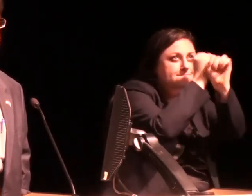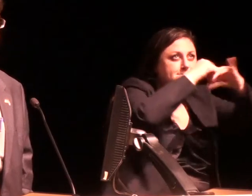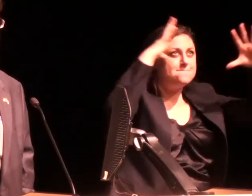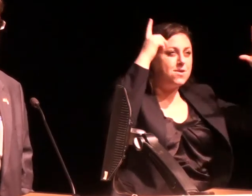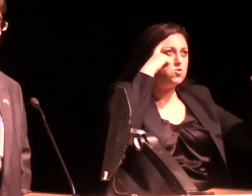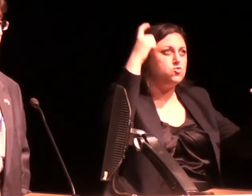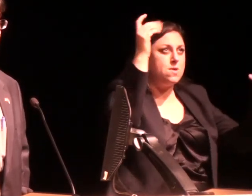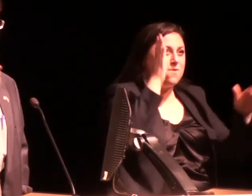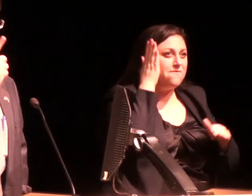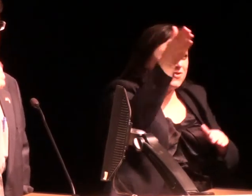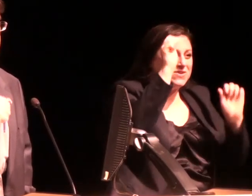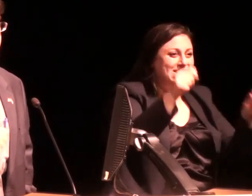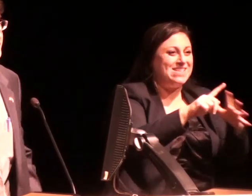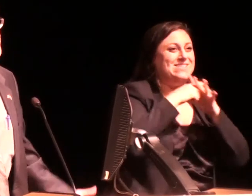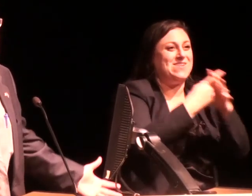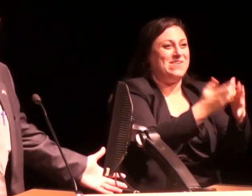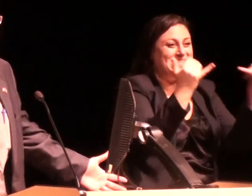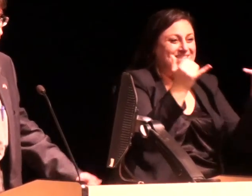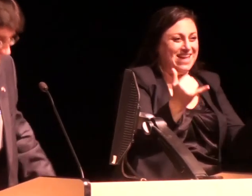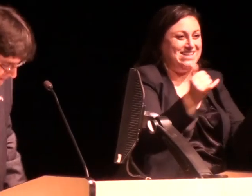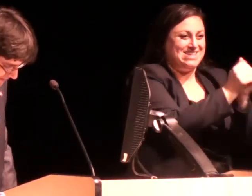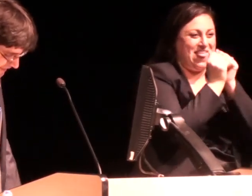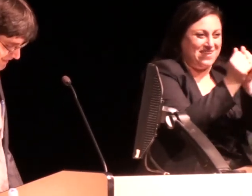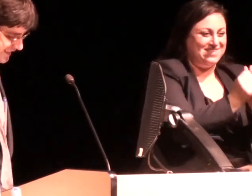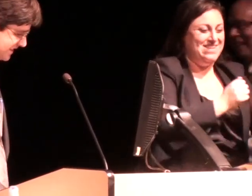we can start today. Thank you very much. I'm so sorry.